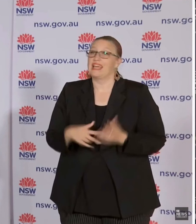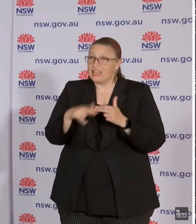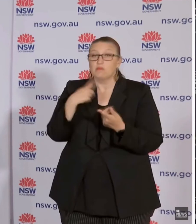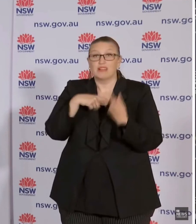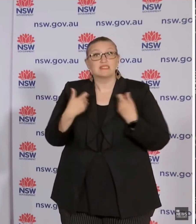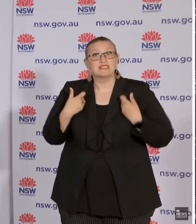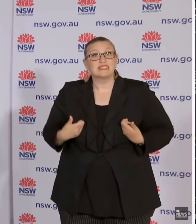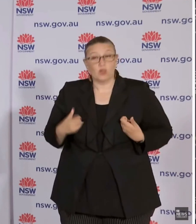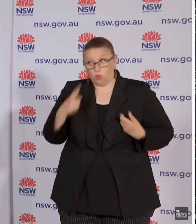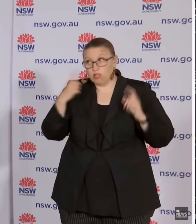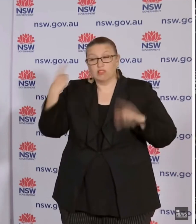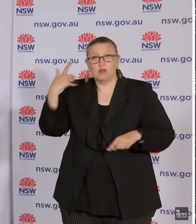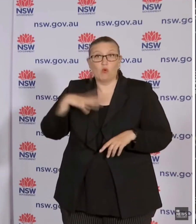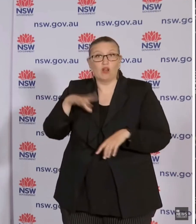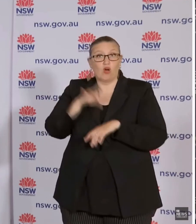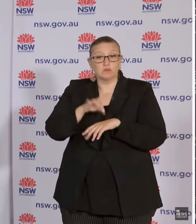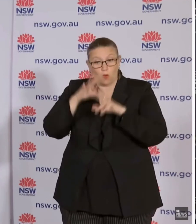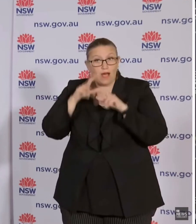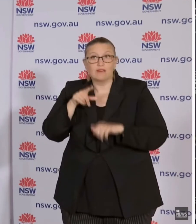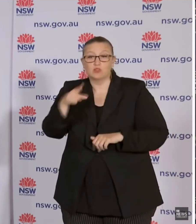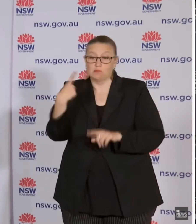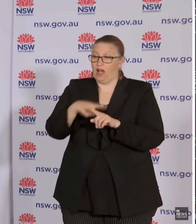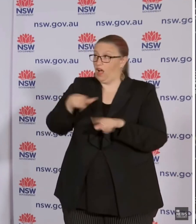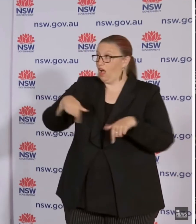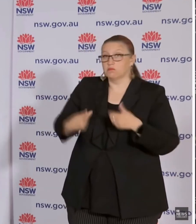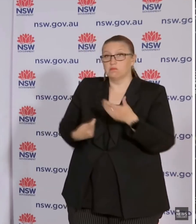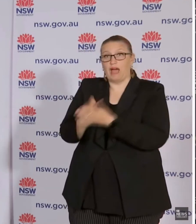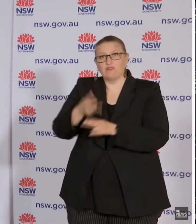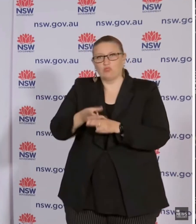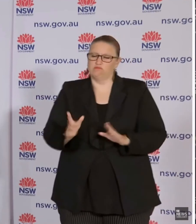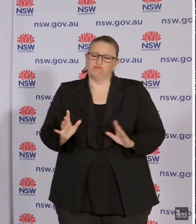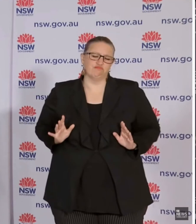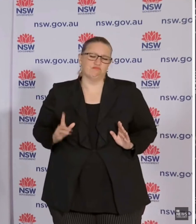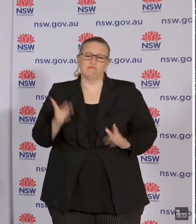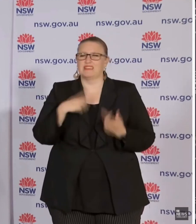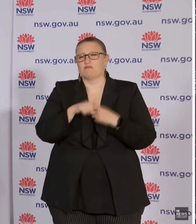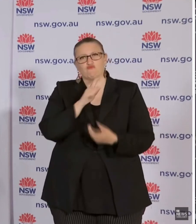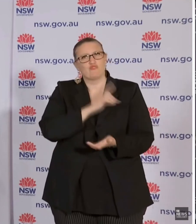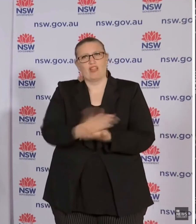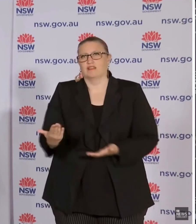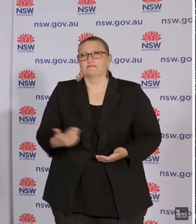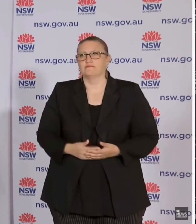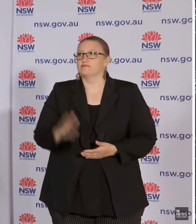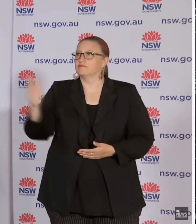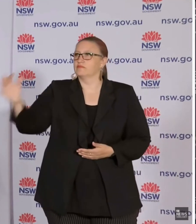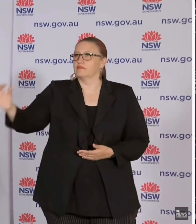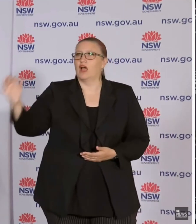public hospitals and expecting taxpayers to pick up the charge? I think it's time that people just got real about that. Sorry, James.